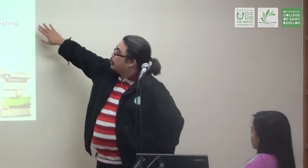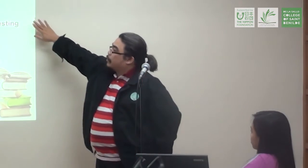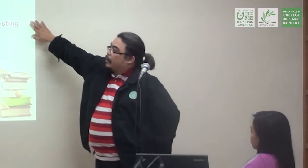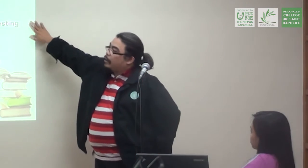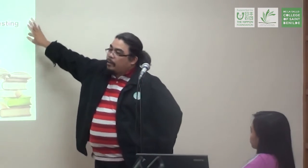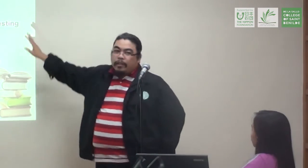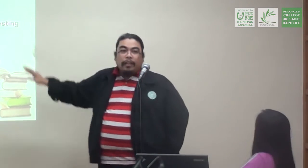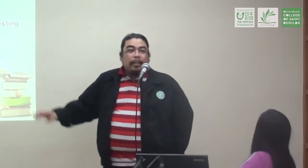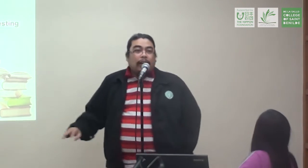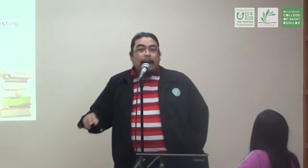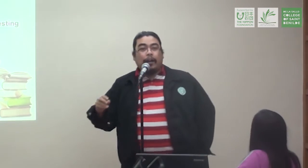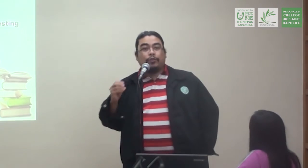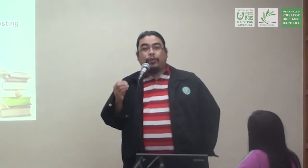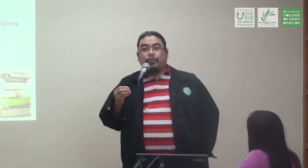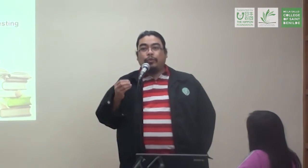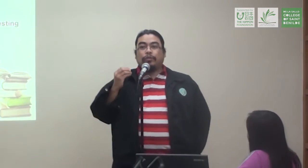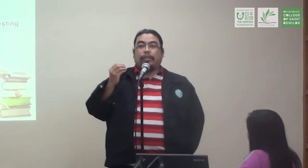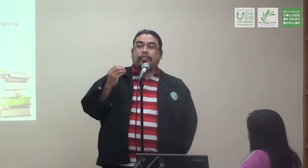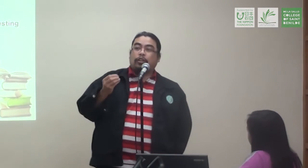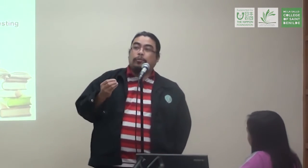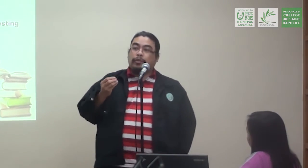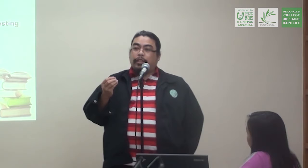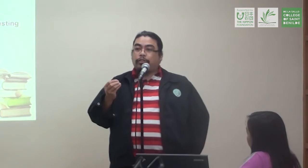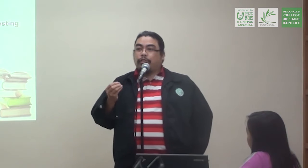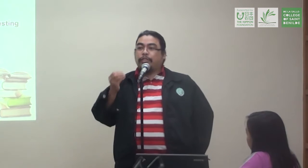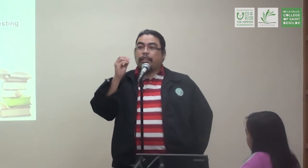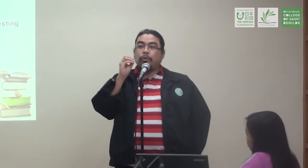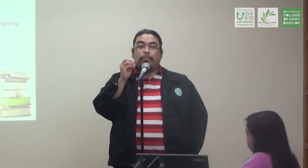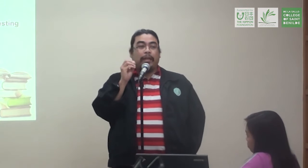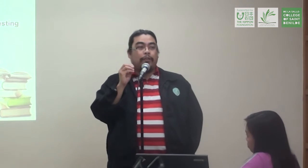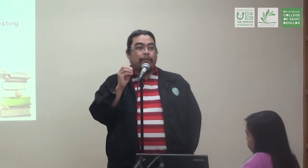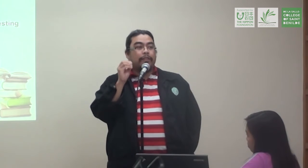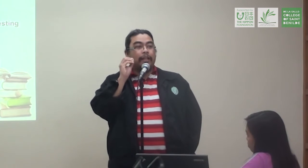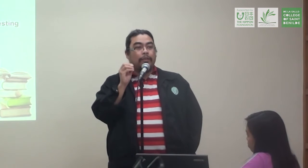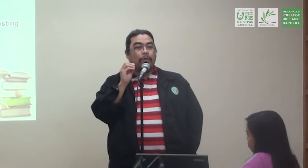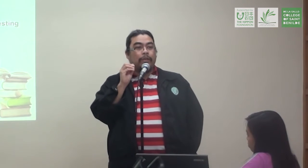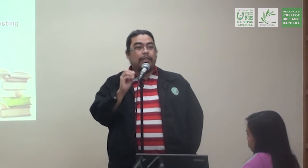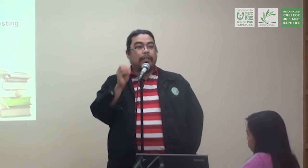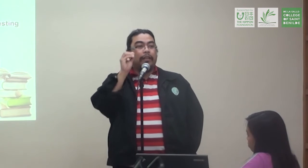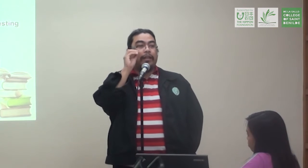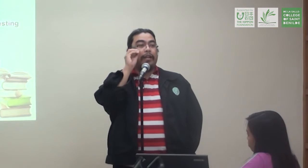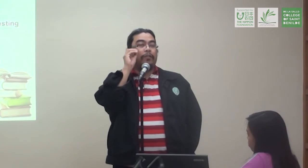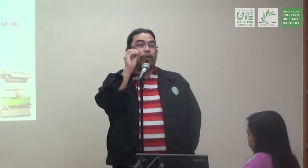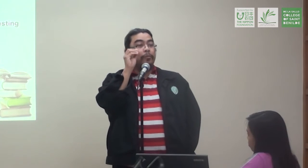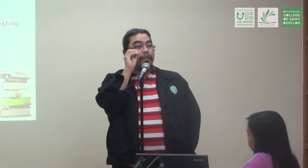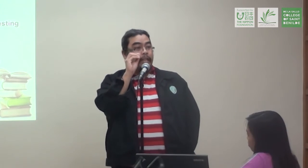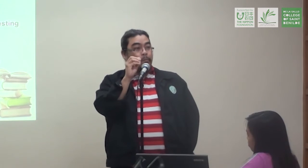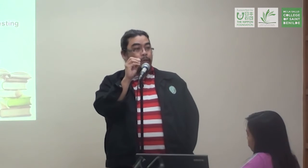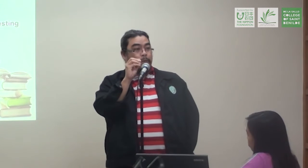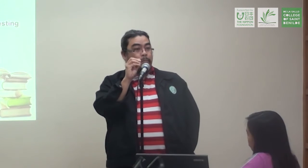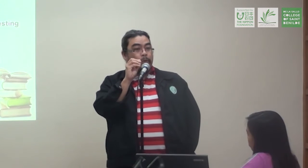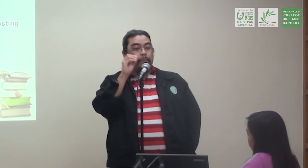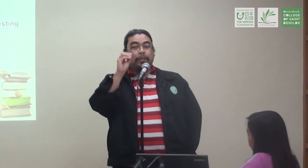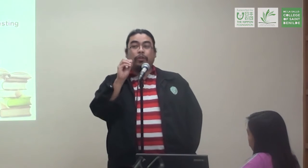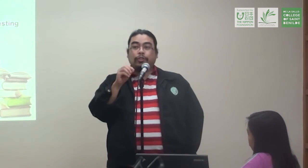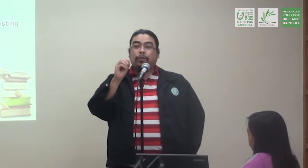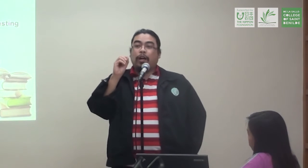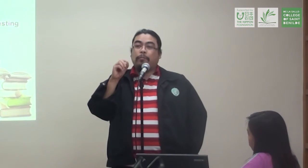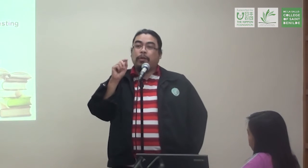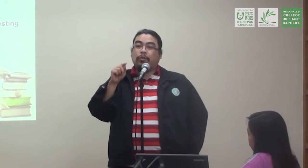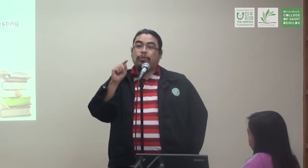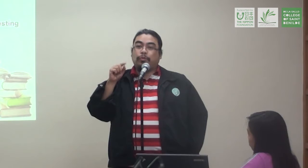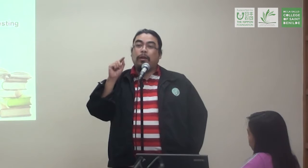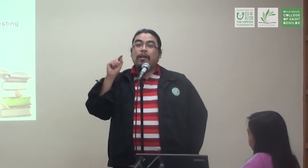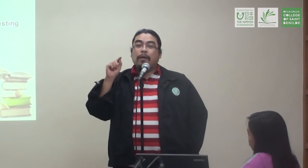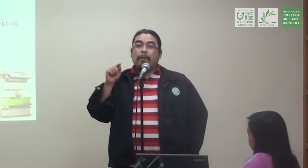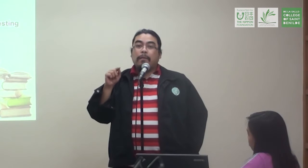one, how to do test accommodations that will benefit not only the normal able people, but also